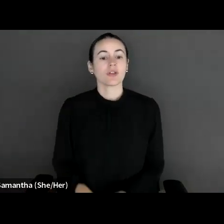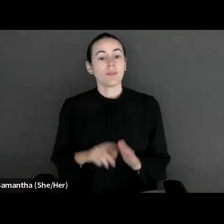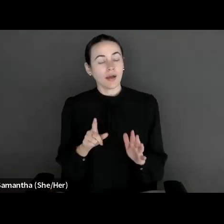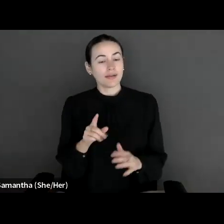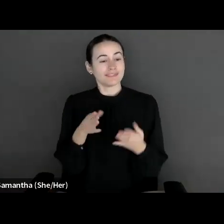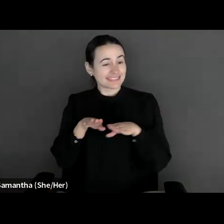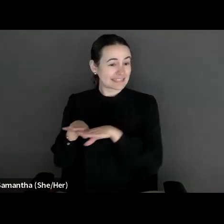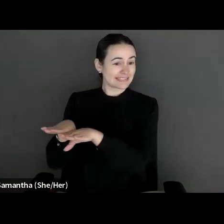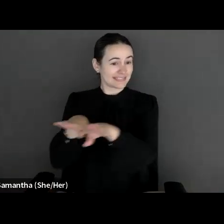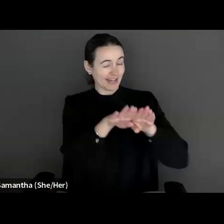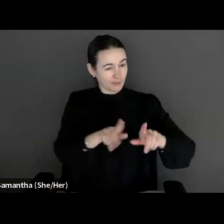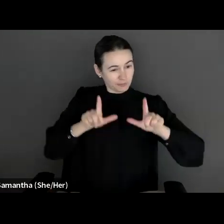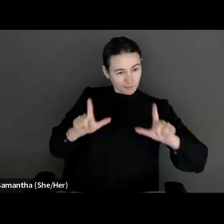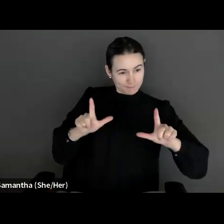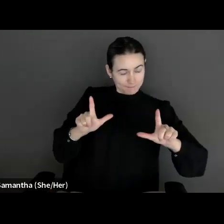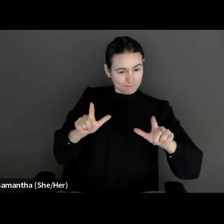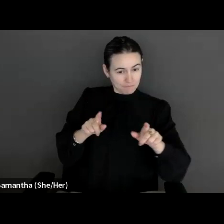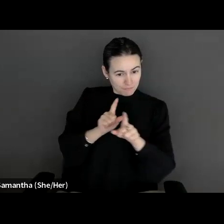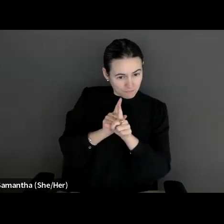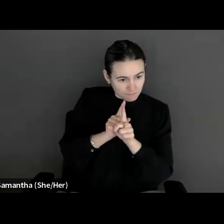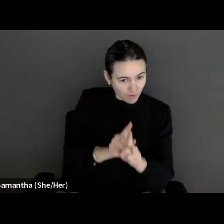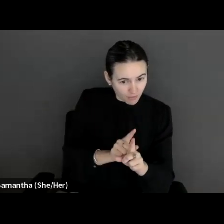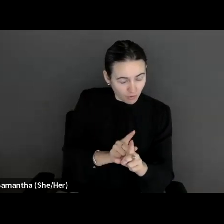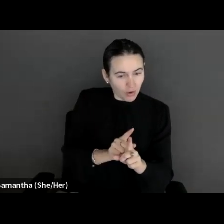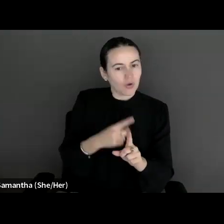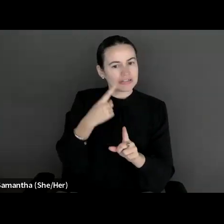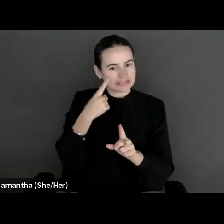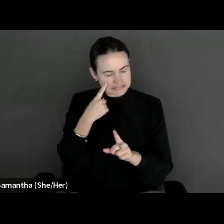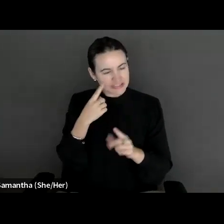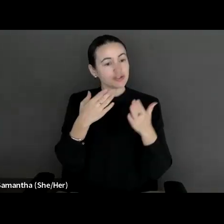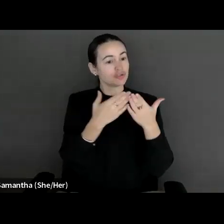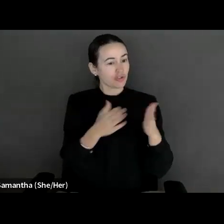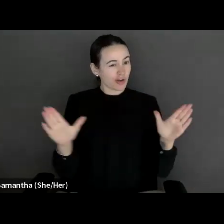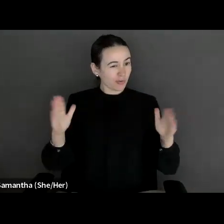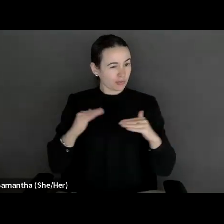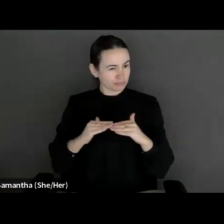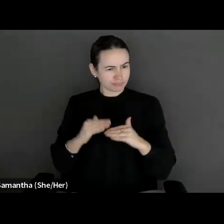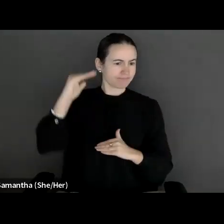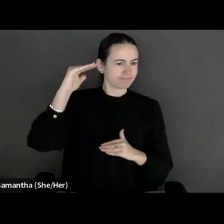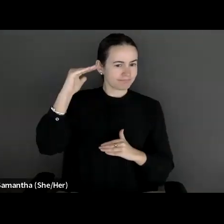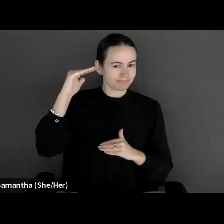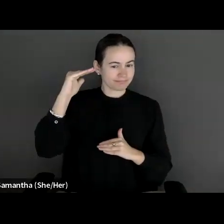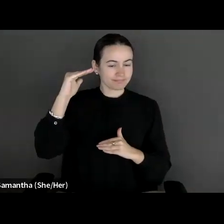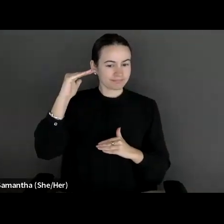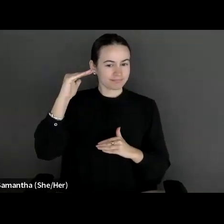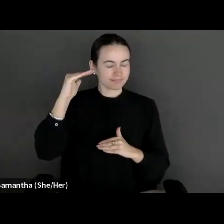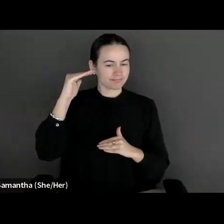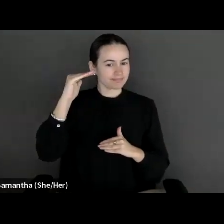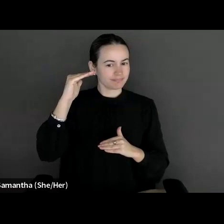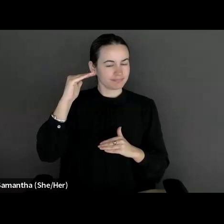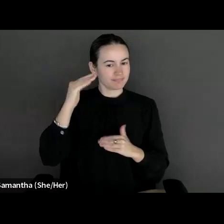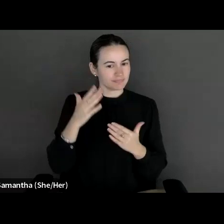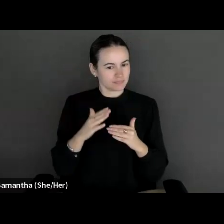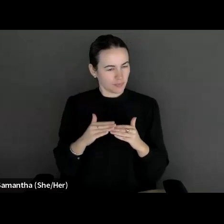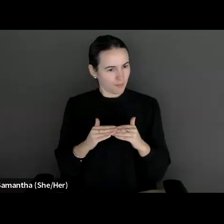standards framework, then score generalizability is likely to increase as these sources of construct are generally